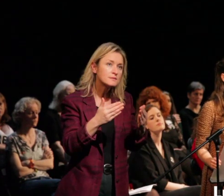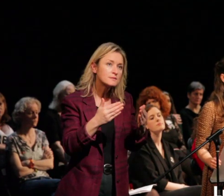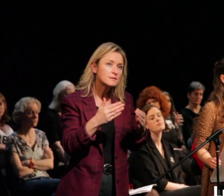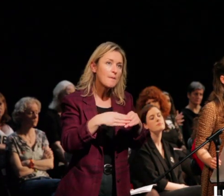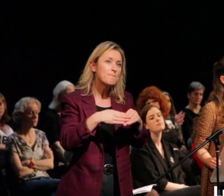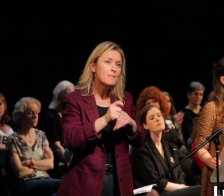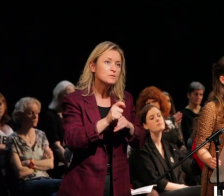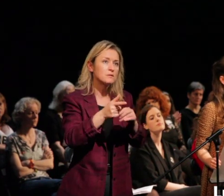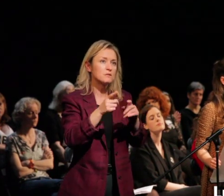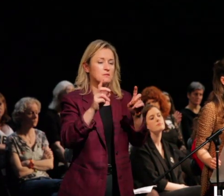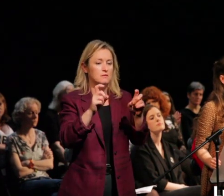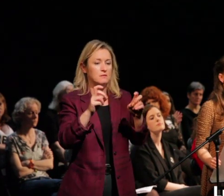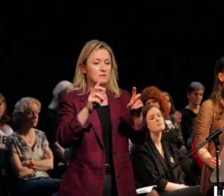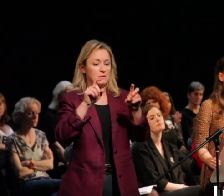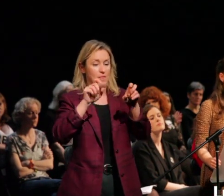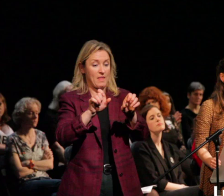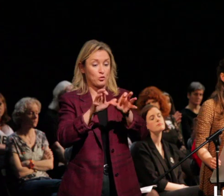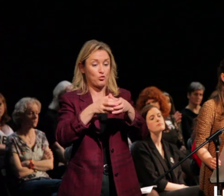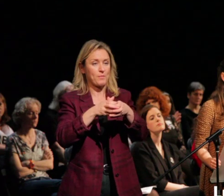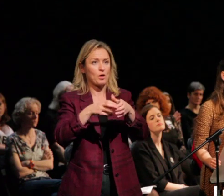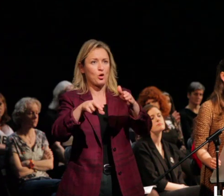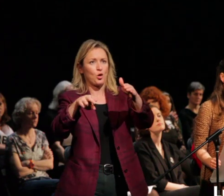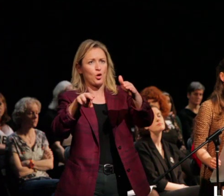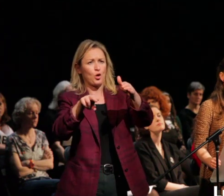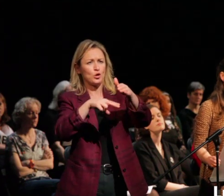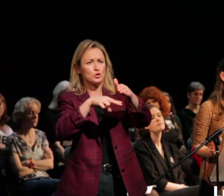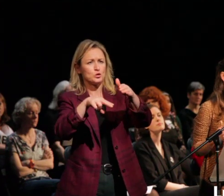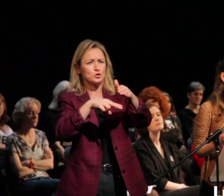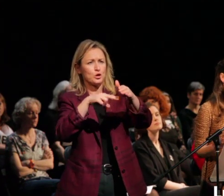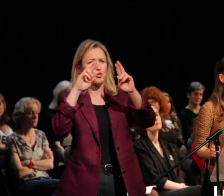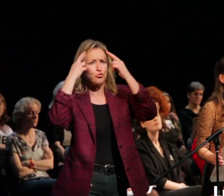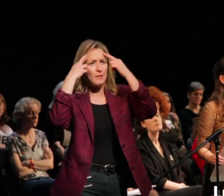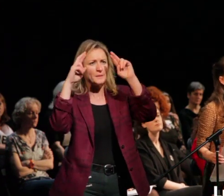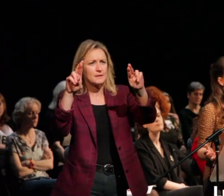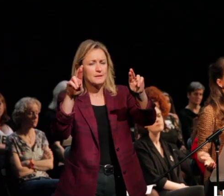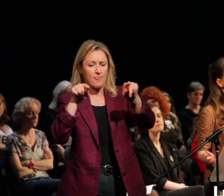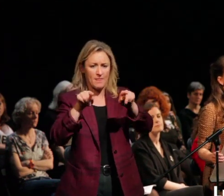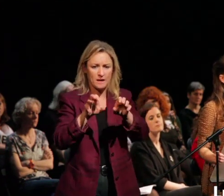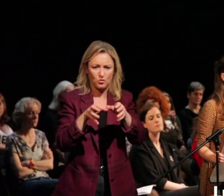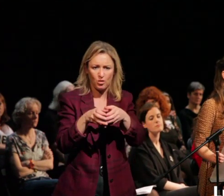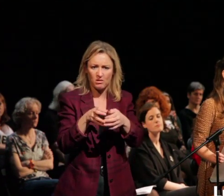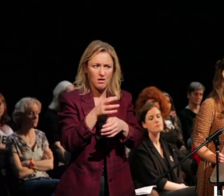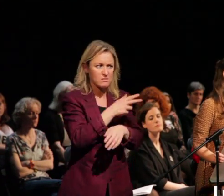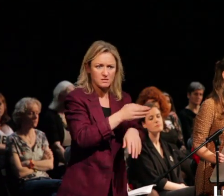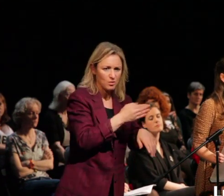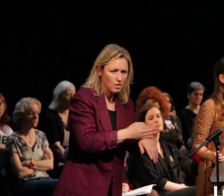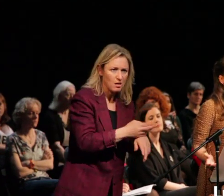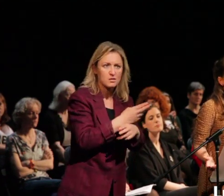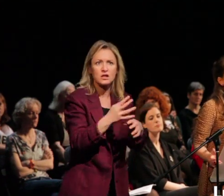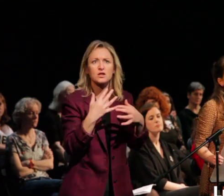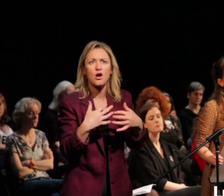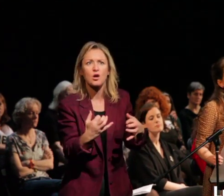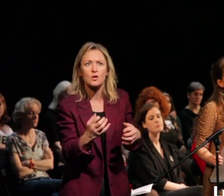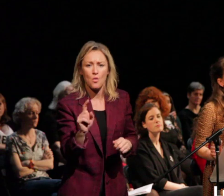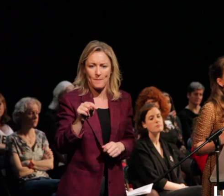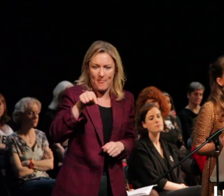the underrepresented group. What is it about that group of people who are not in our workforce or aren't in our audience? What is it about